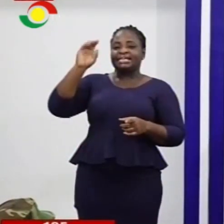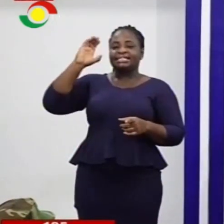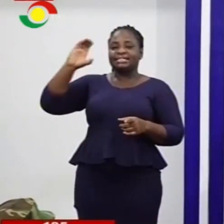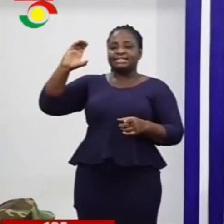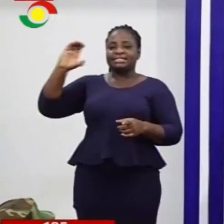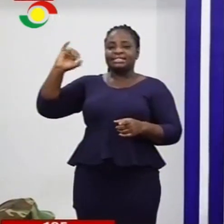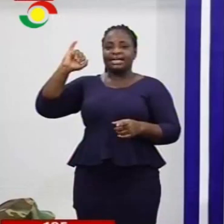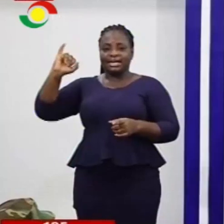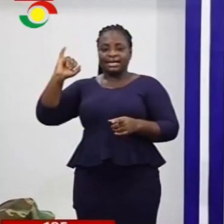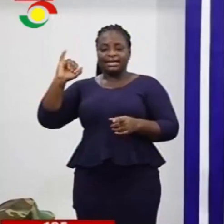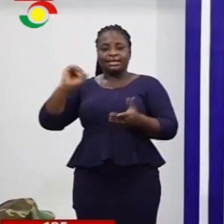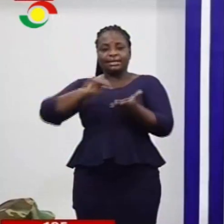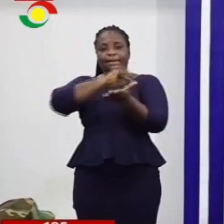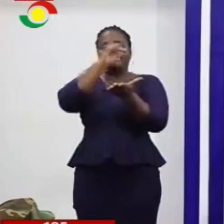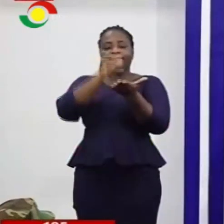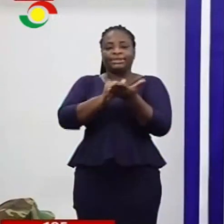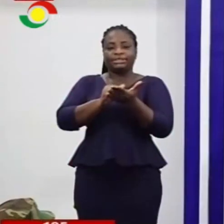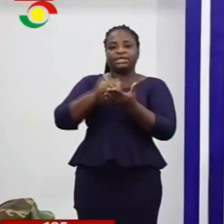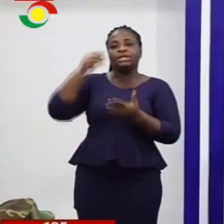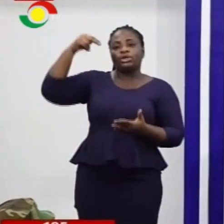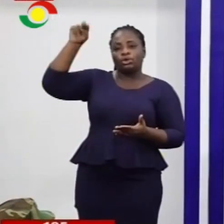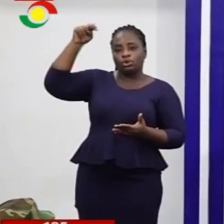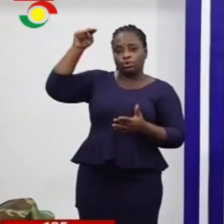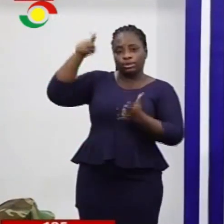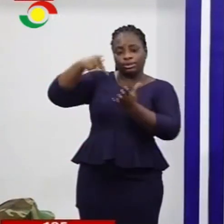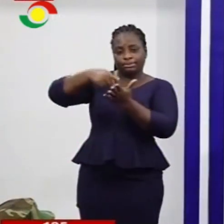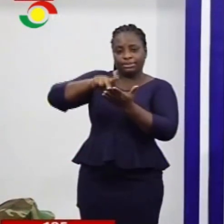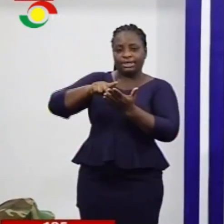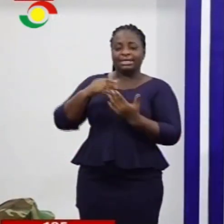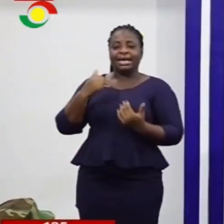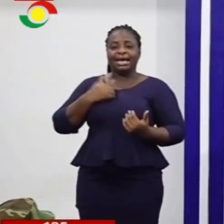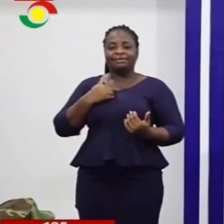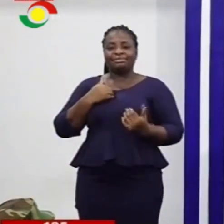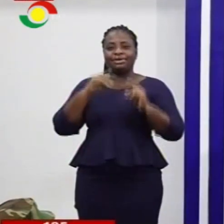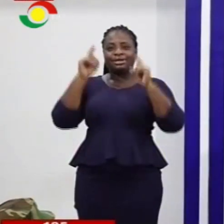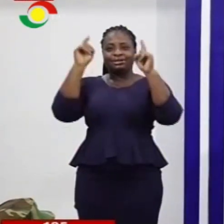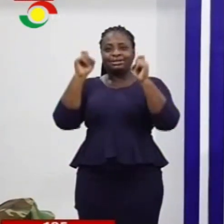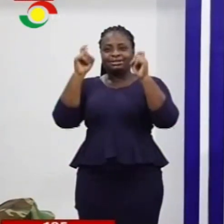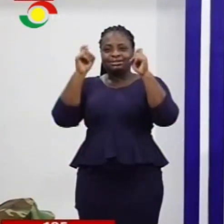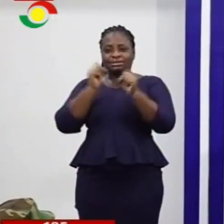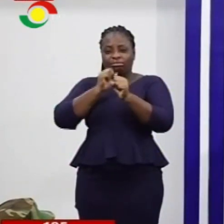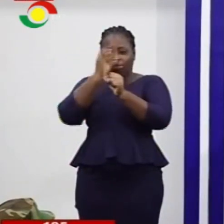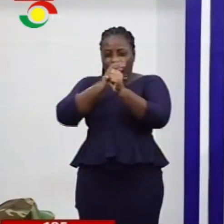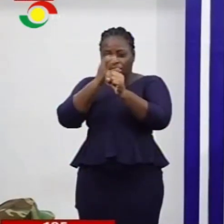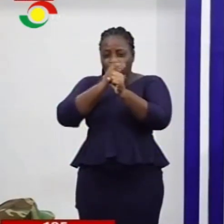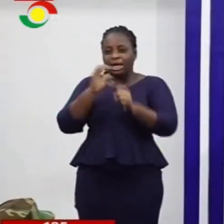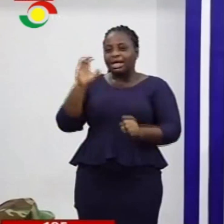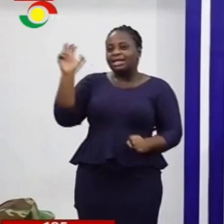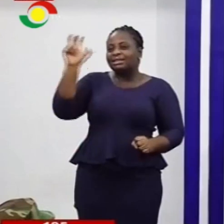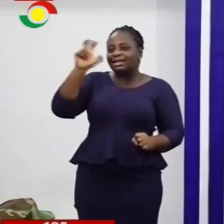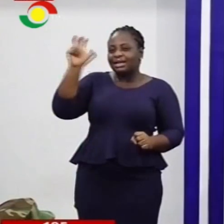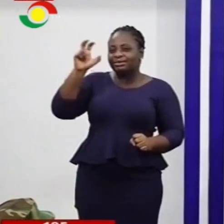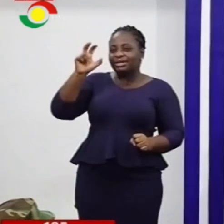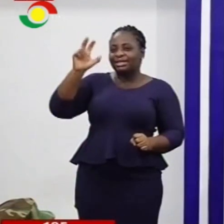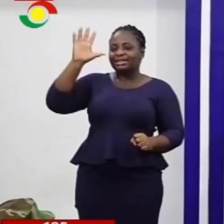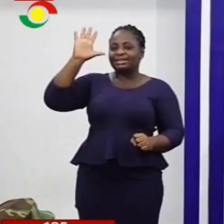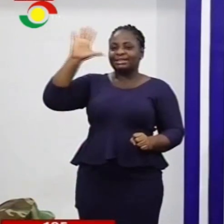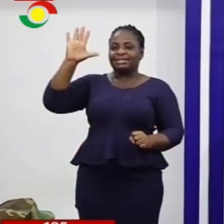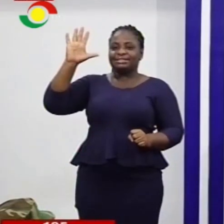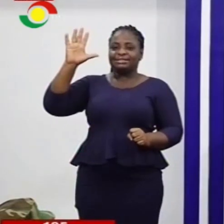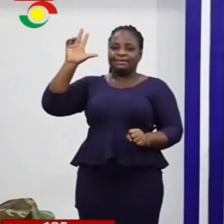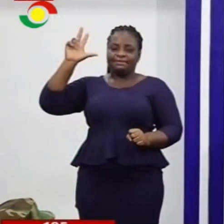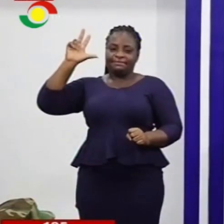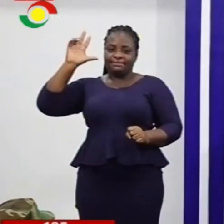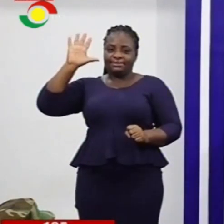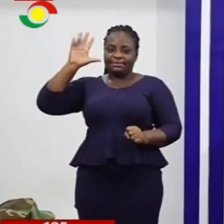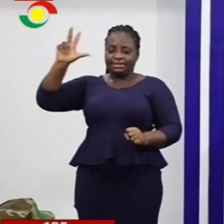taking care of the middle and then the northern part. They have conducted 335 tests.